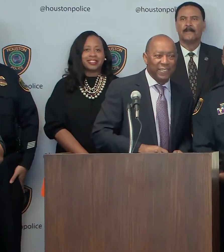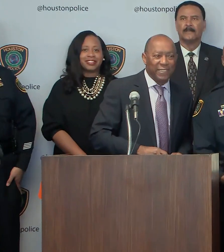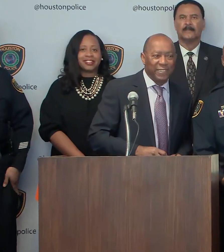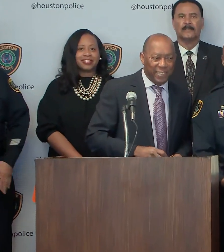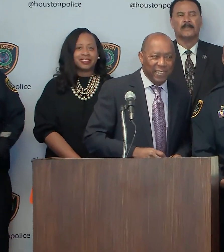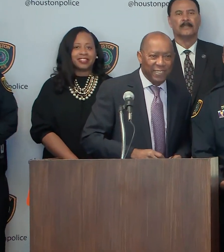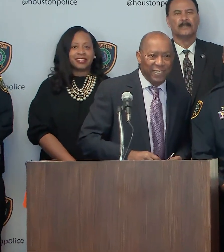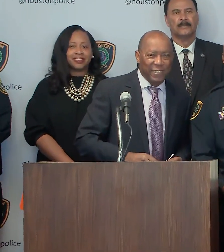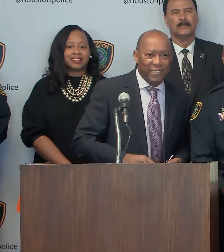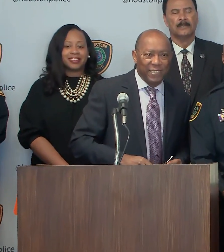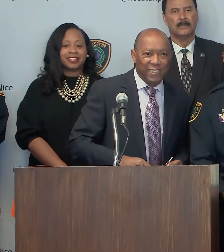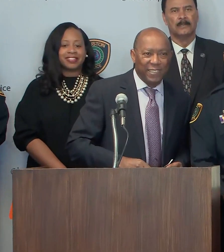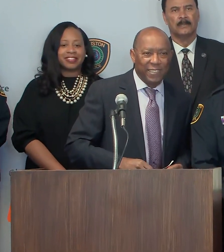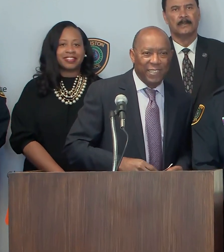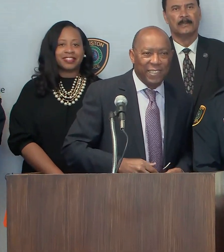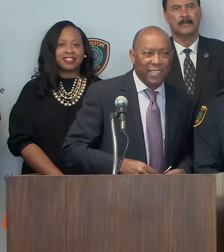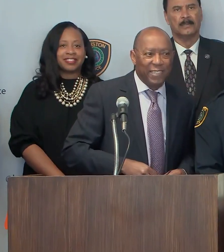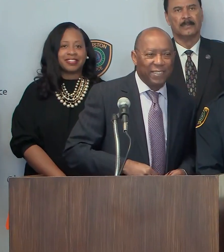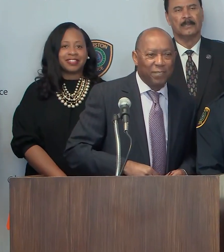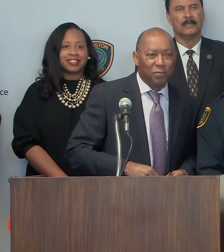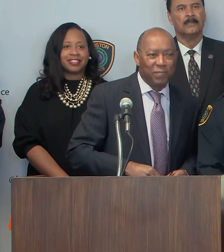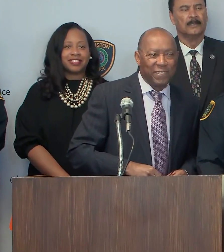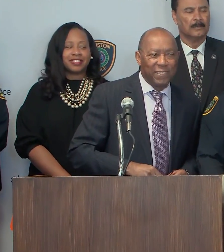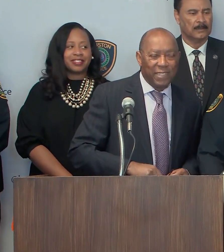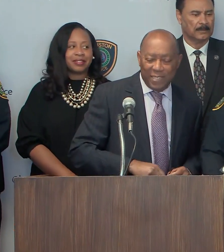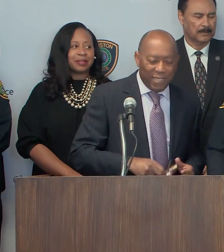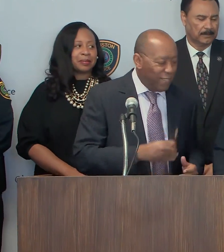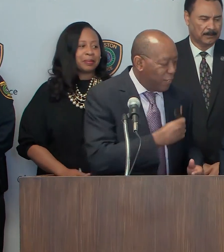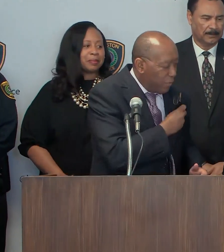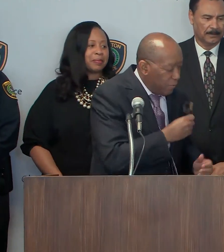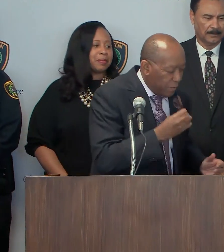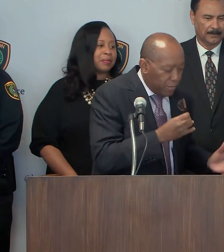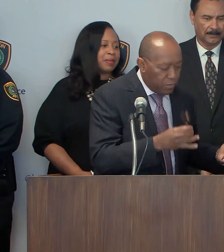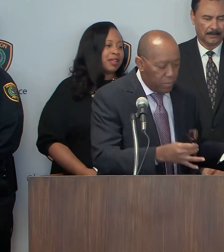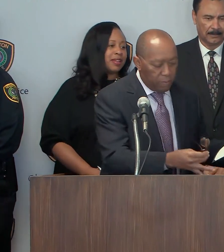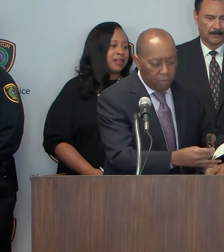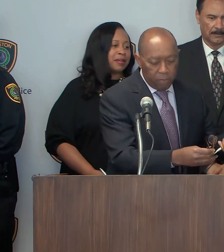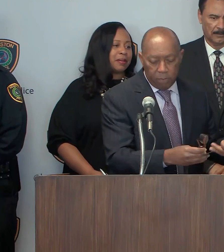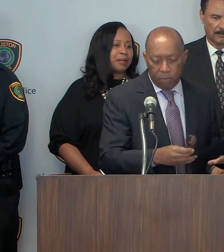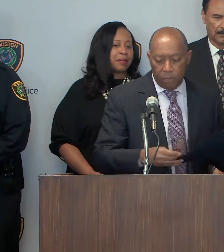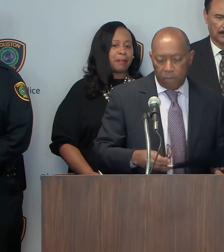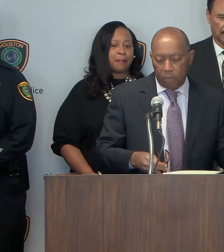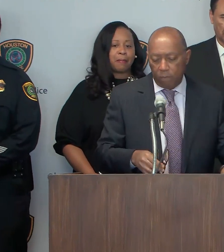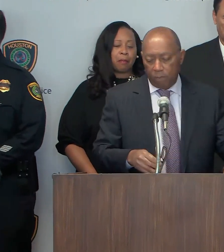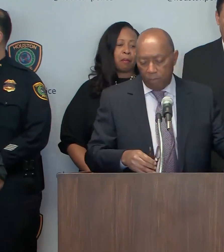All right. Got it. All right. Thank you. Thank you, Chief.